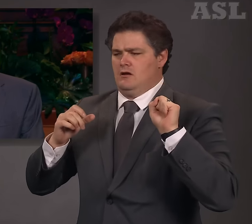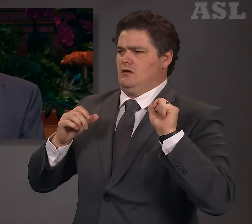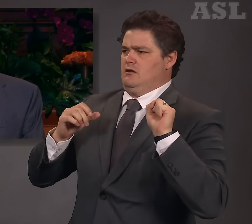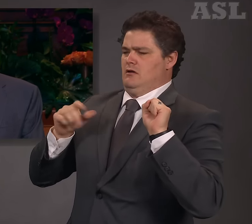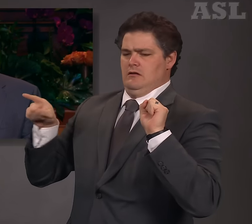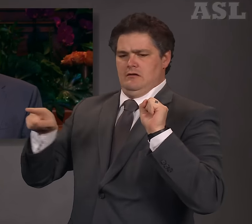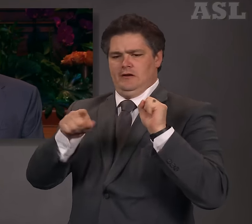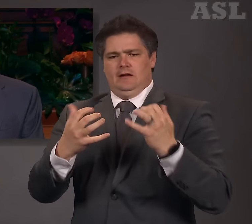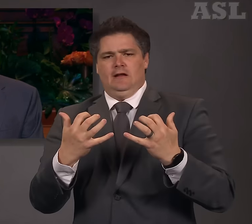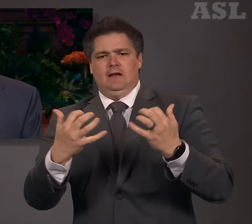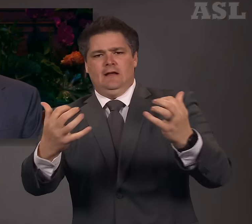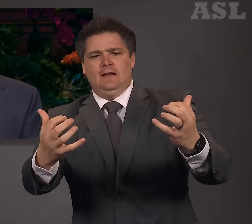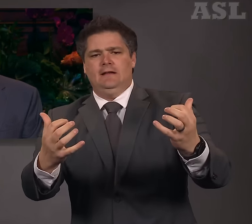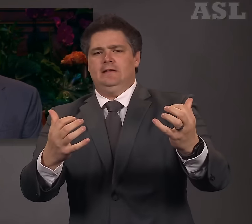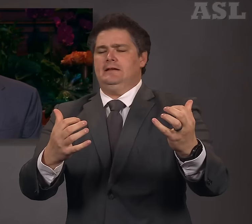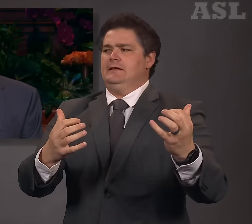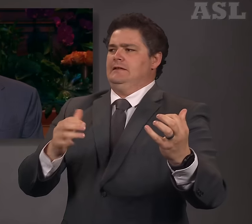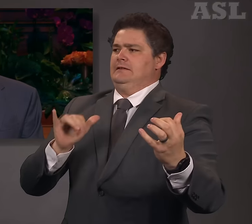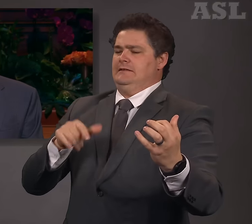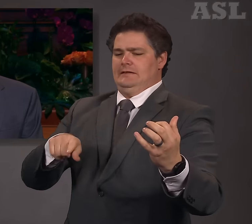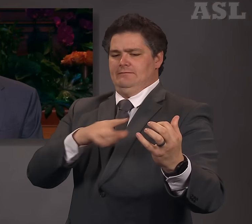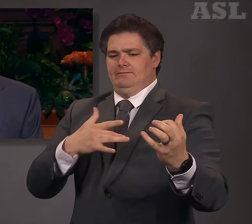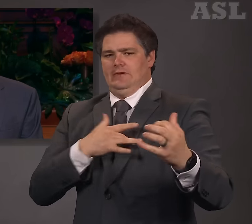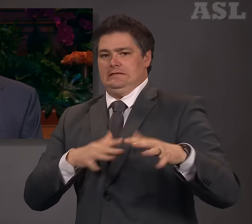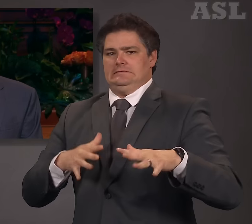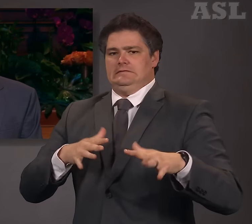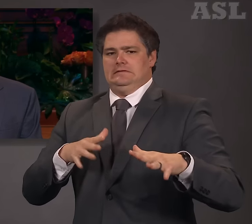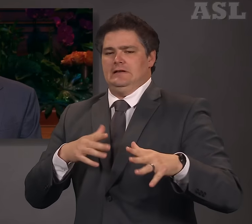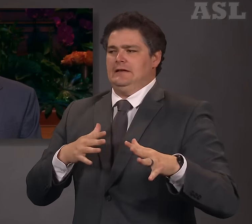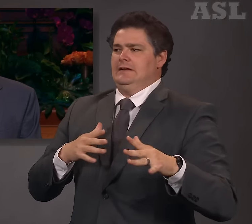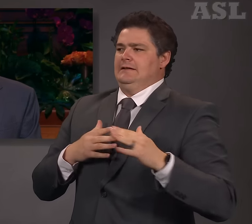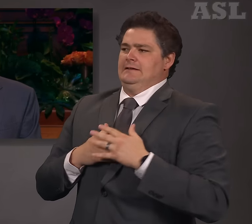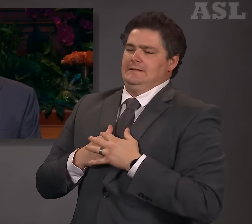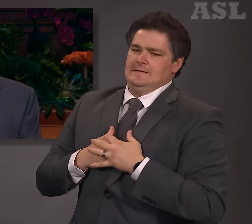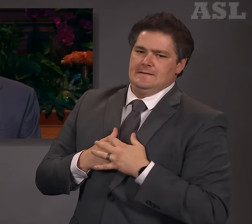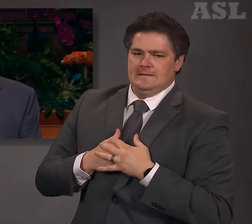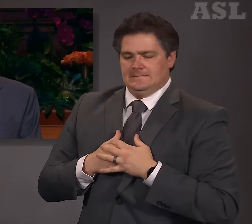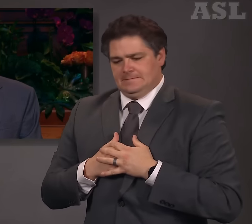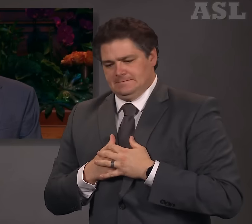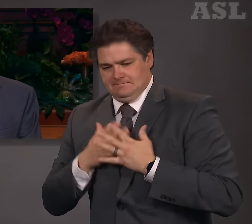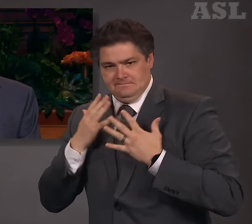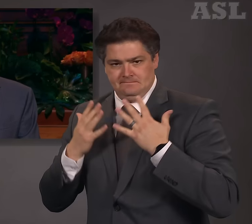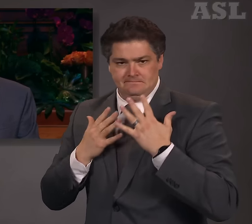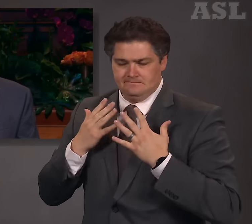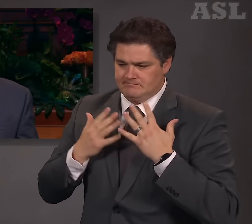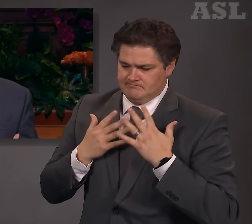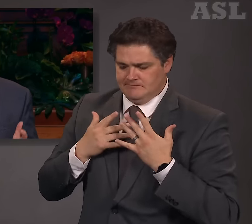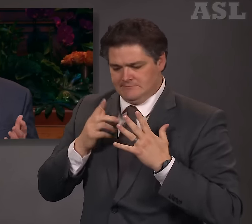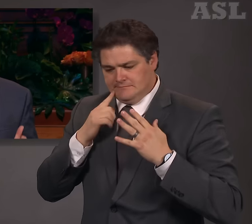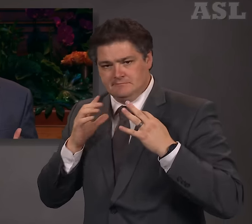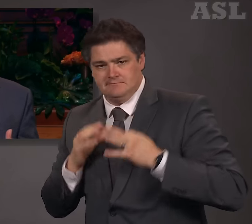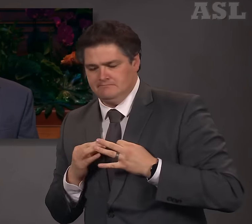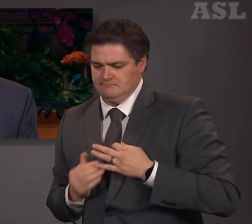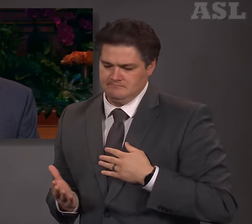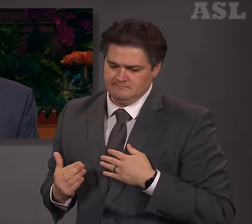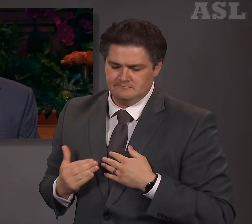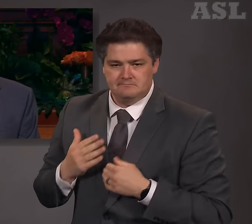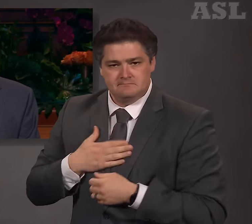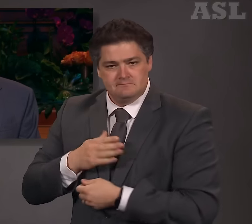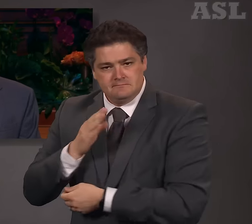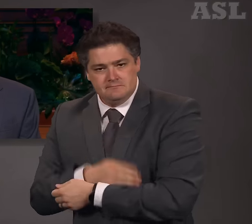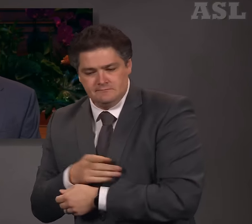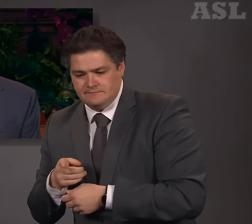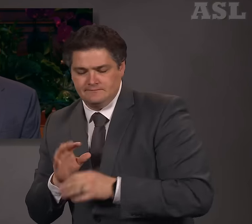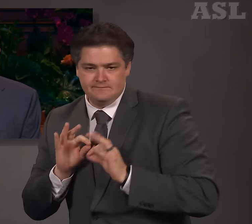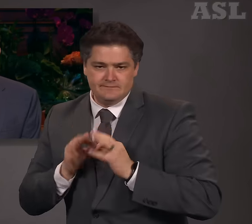The stunned father searchingly looked at the branch president and then the congregation, and sensing the depth of anxiety